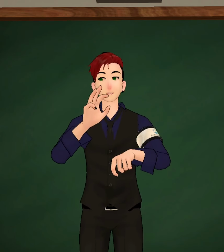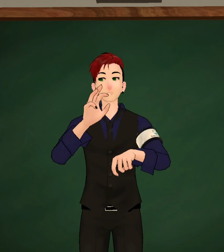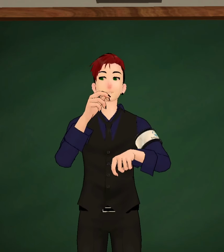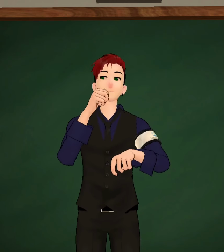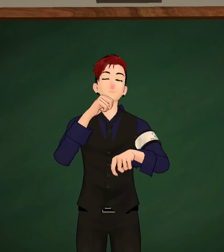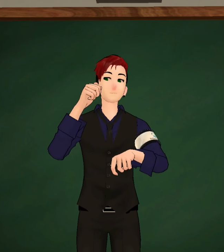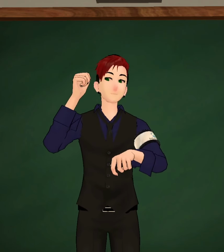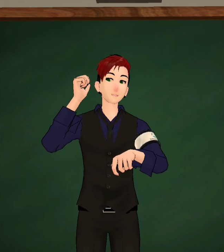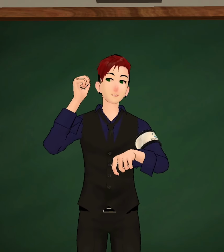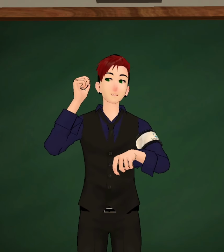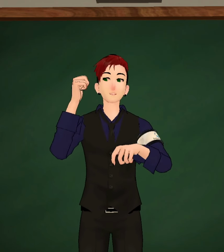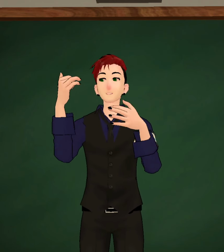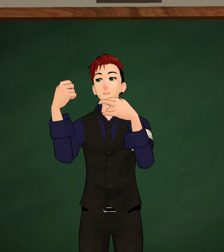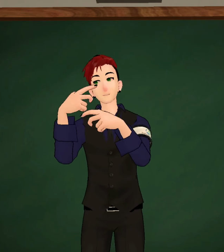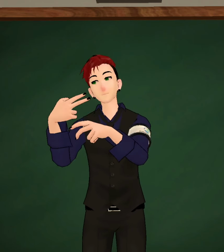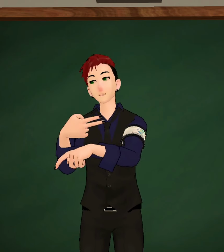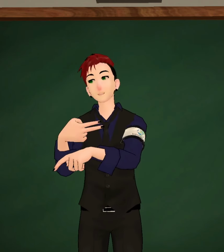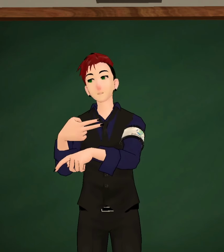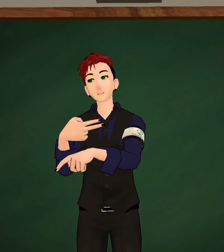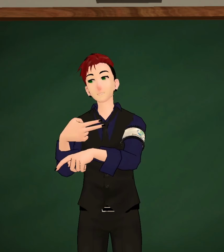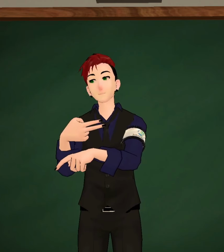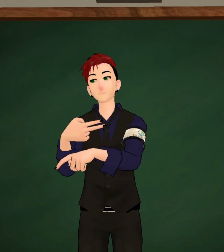heat, yesterday, today's worse.